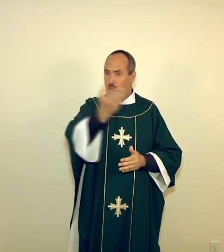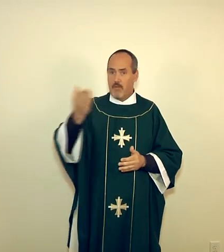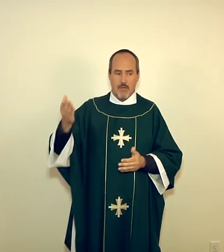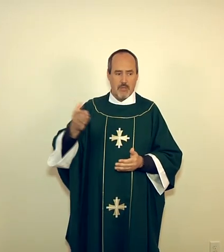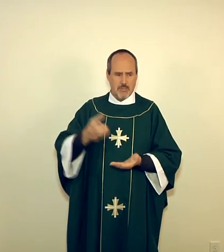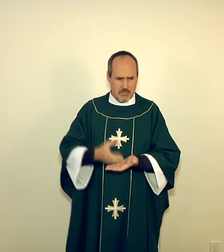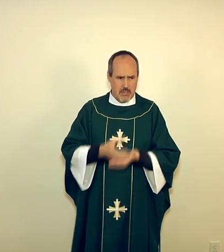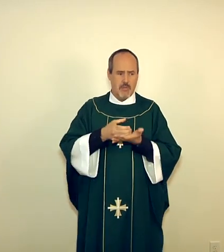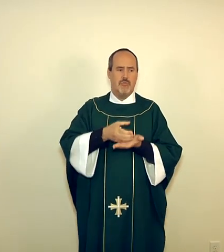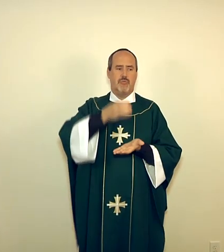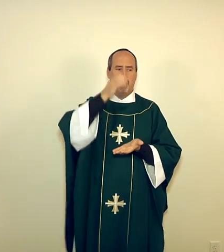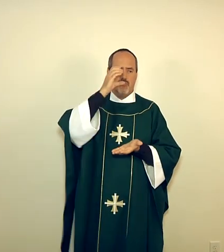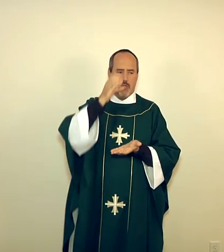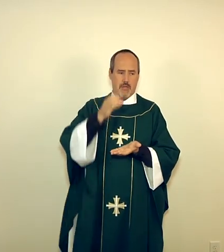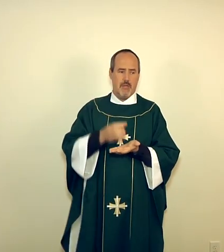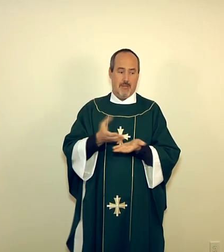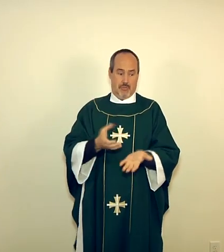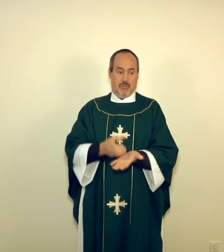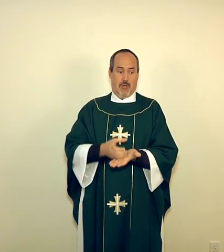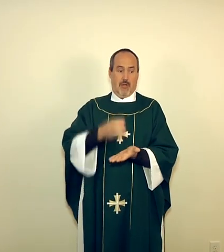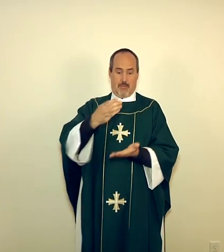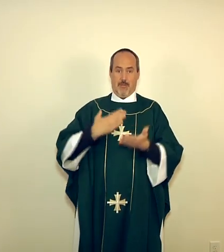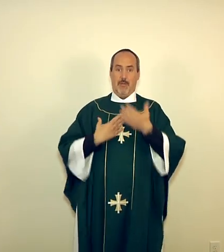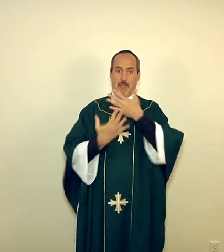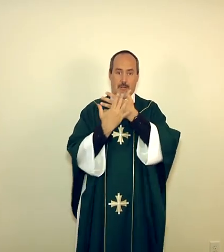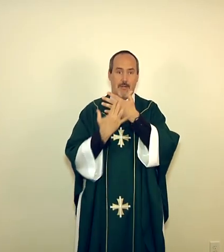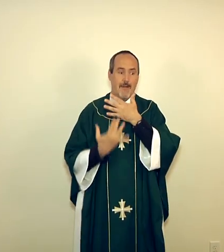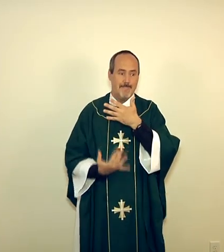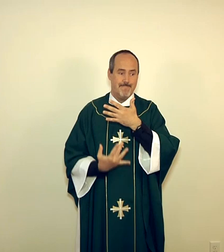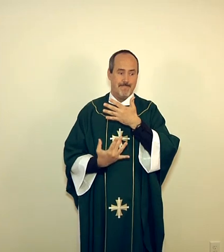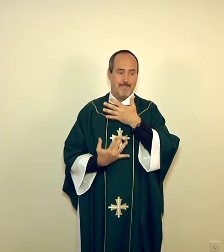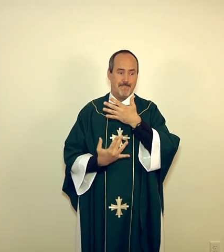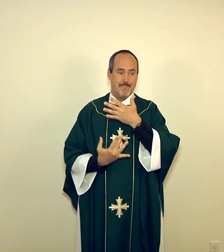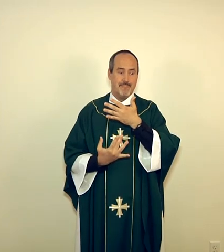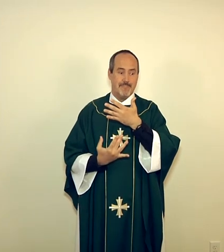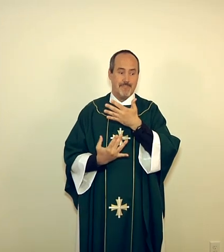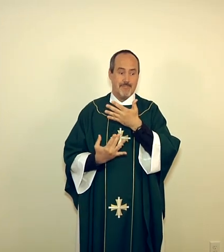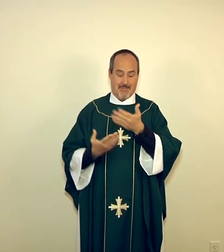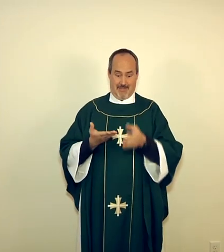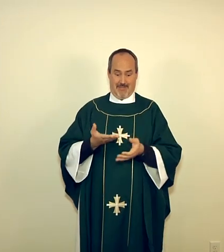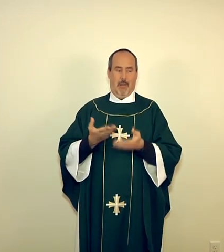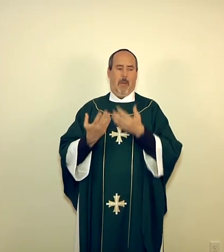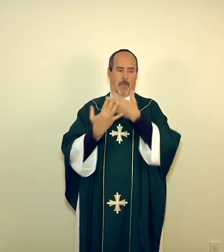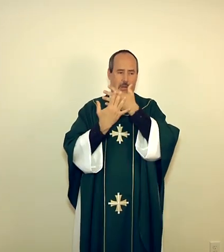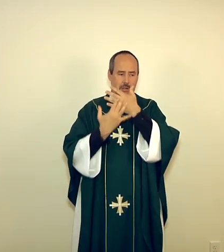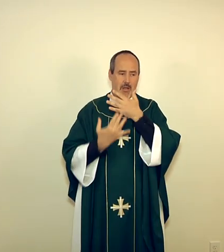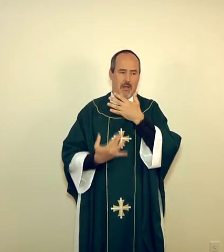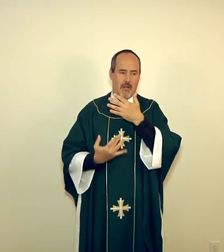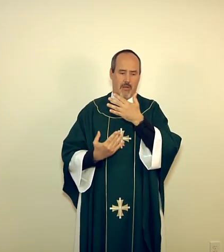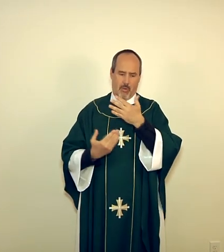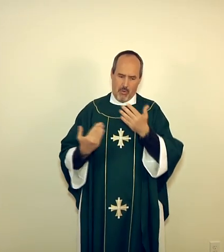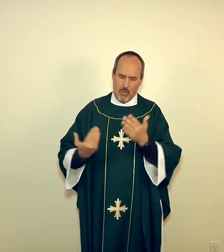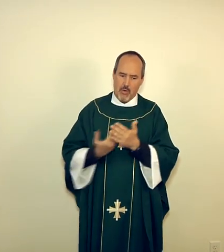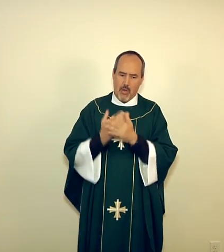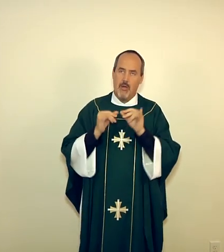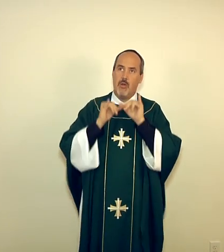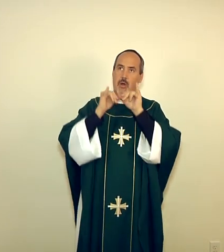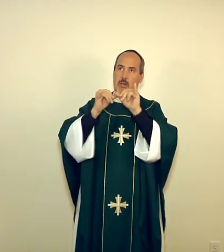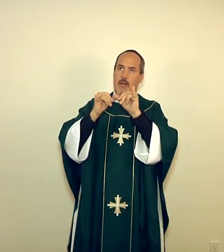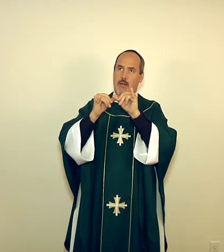"Take this, all of you, and drink from it, for this is the chalice of my blood, the blood of the new and eternal